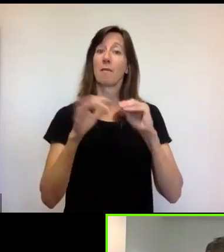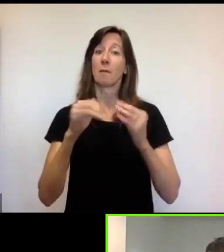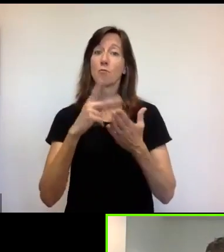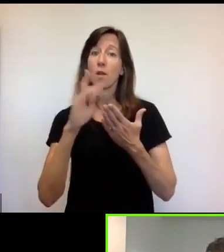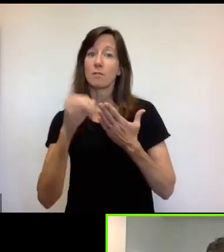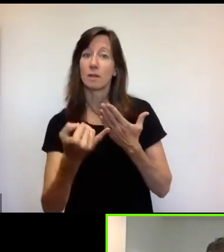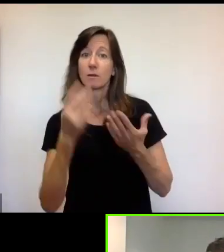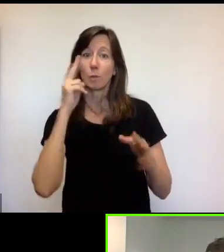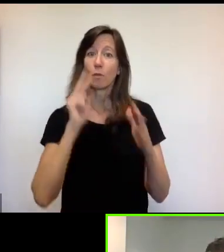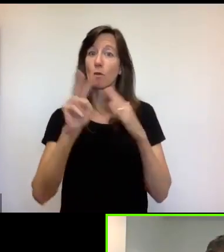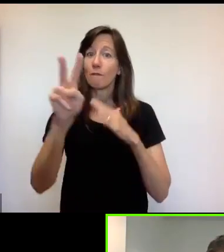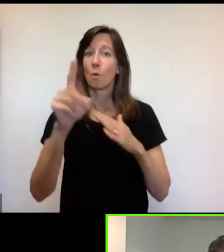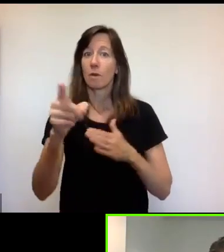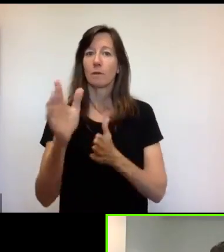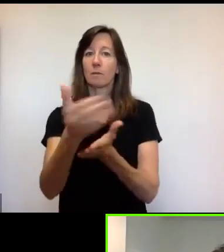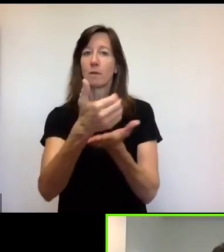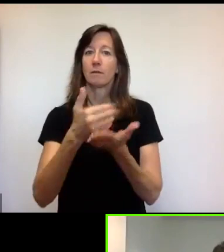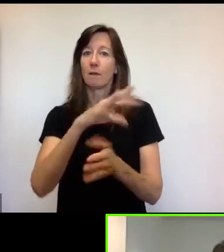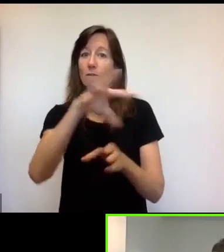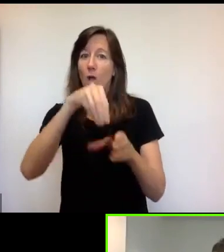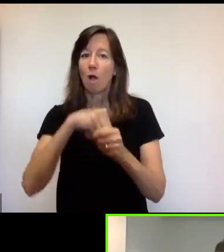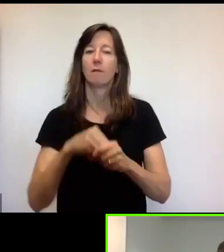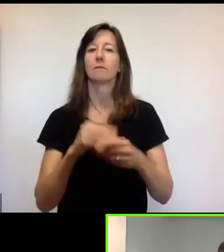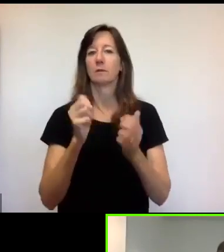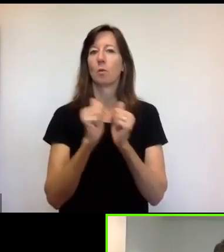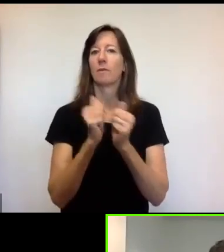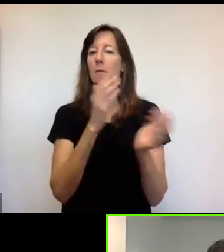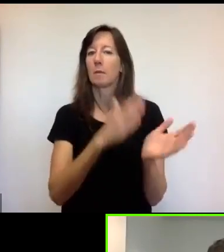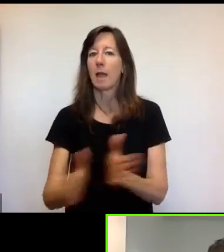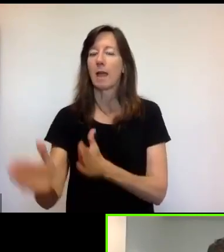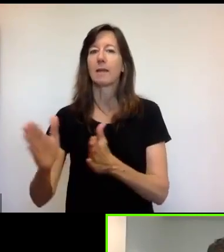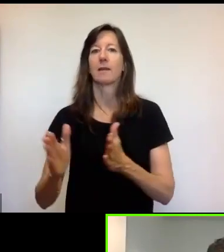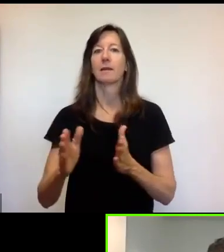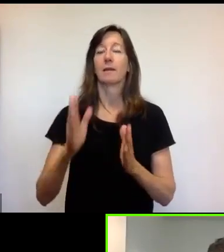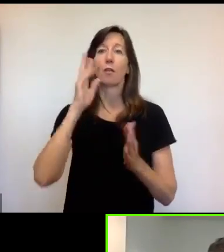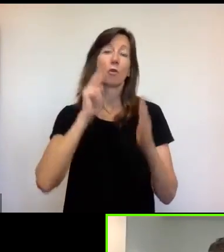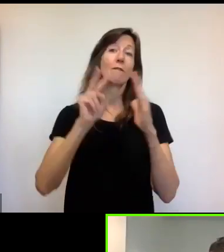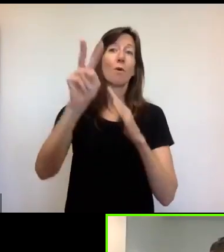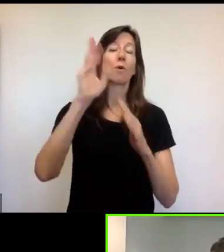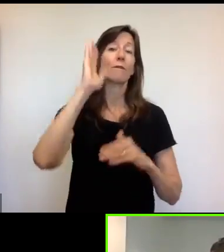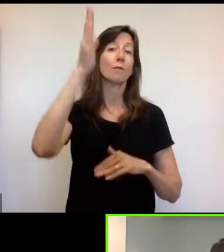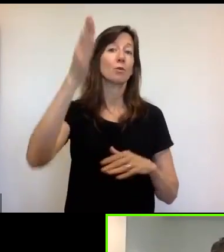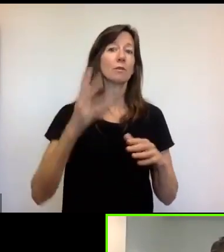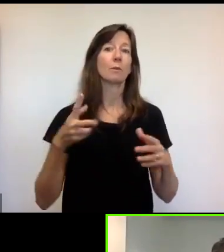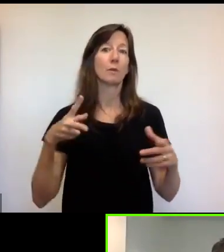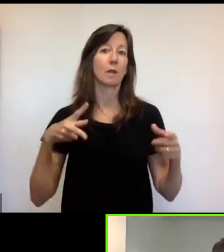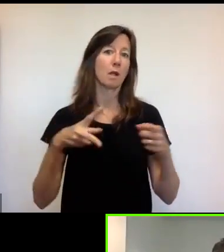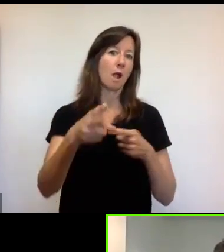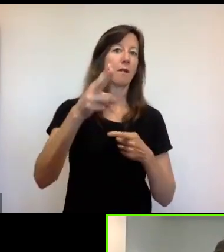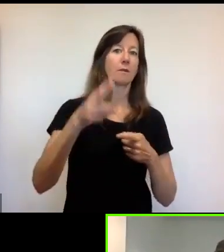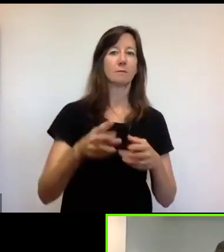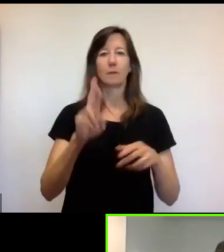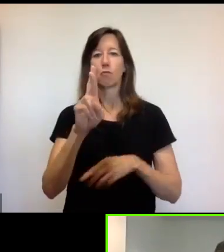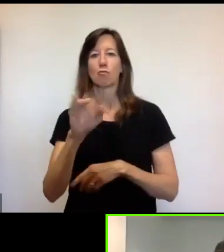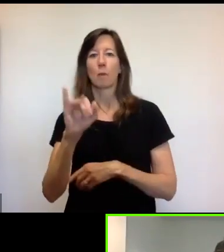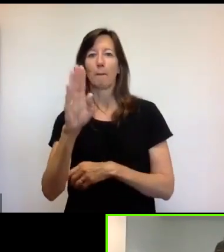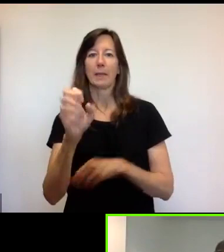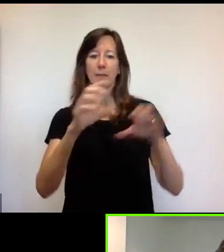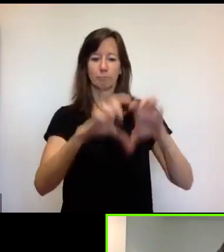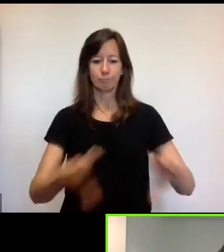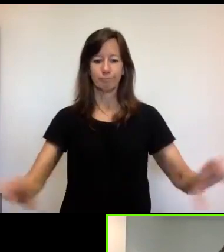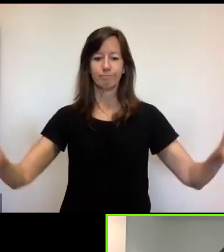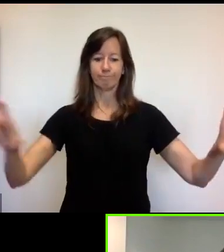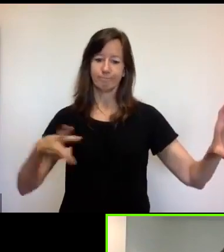the conversation today and the day we cut the ribbon and all get to enjoy this new tremendous asset, this